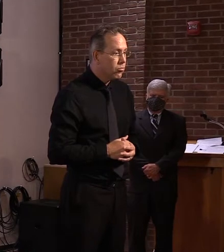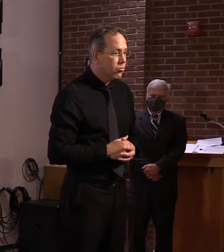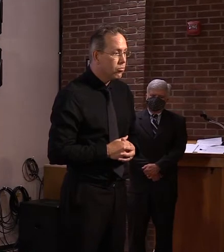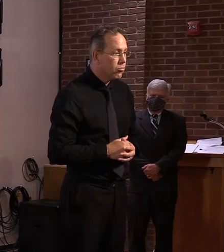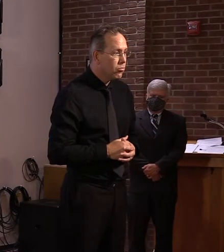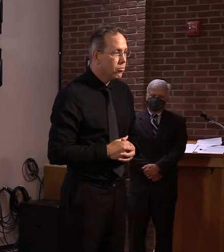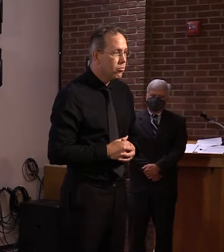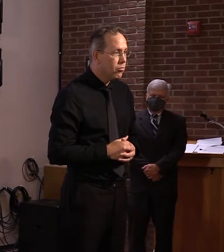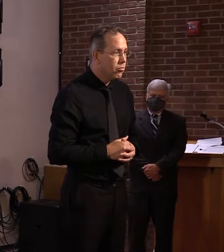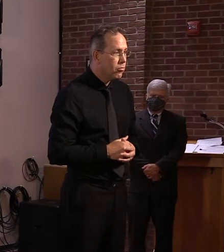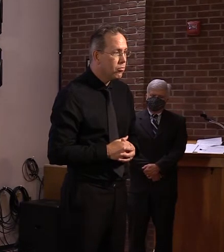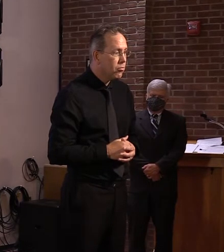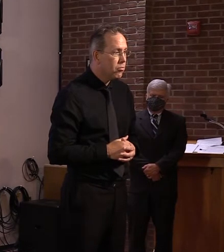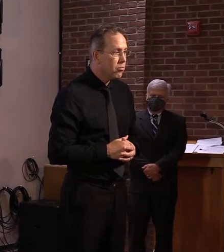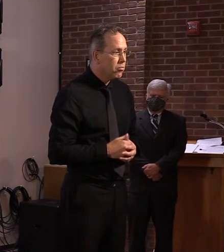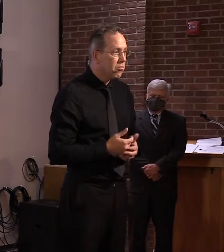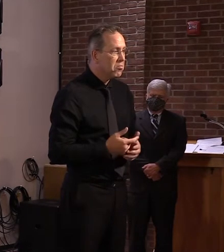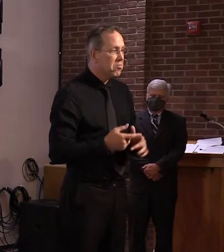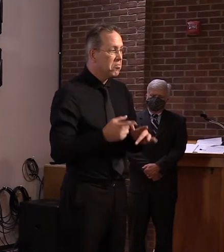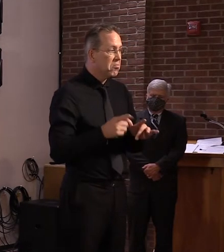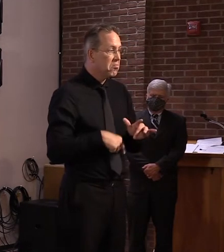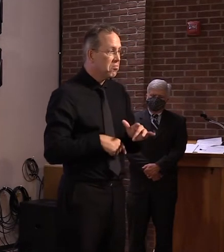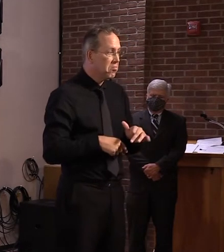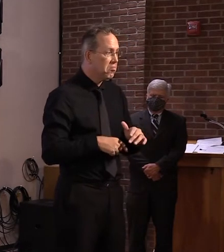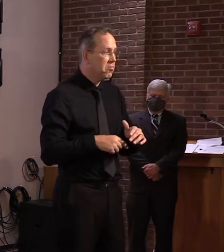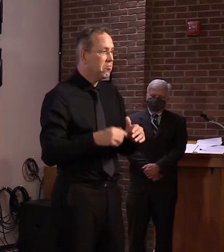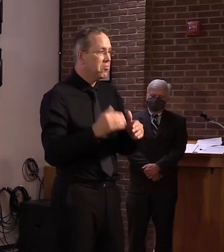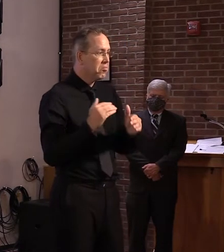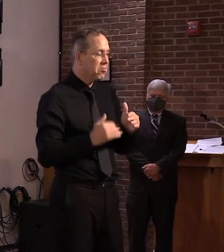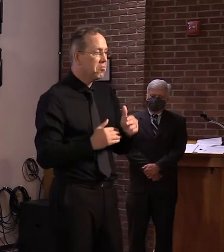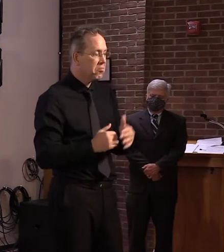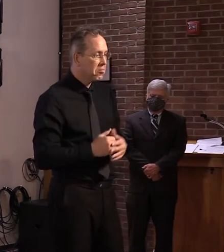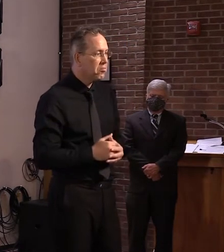All right, we'll go to Mike Donahue, the Islander.